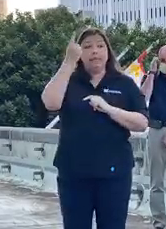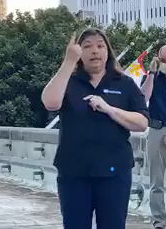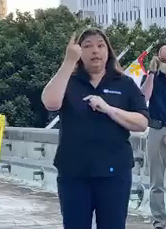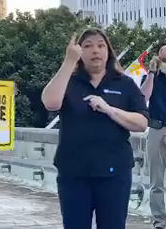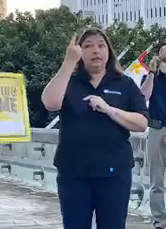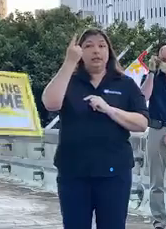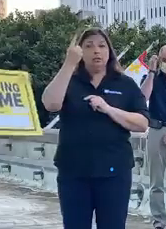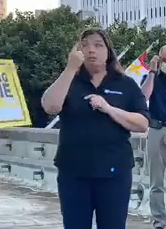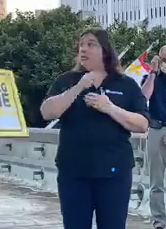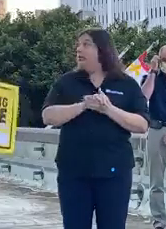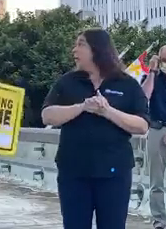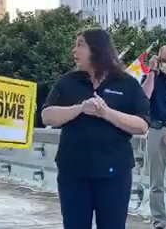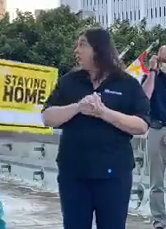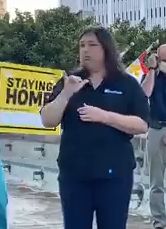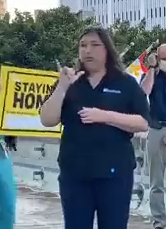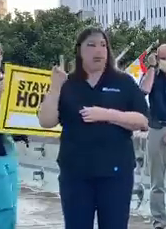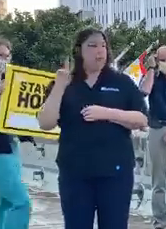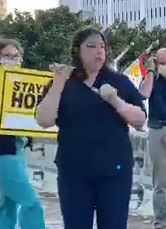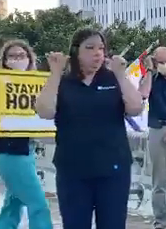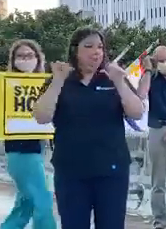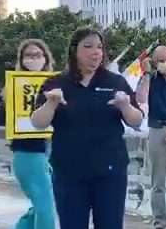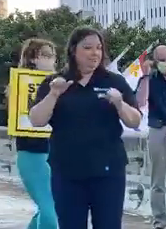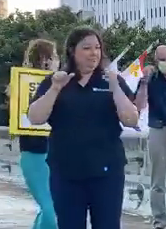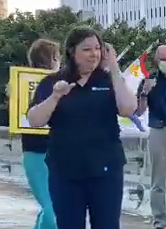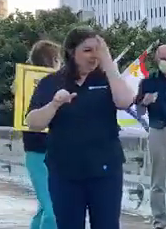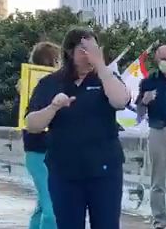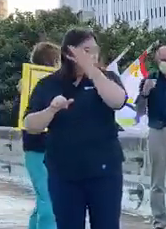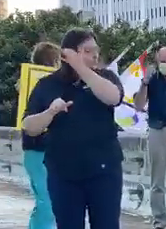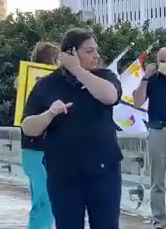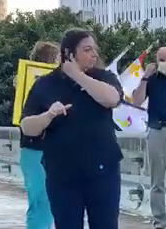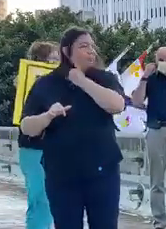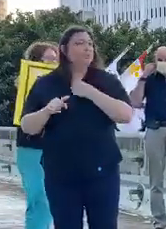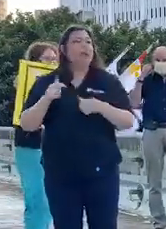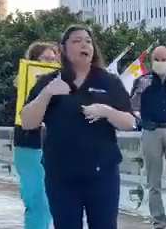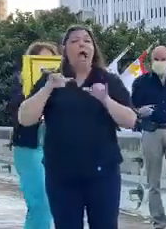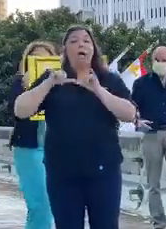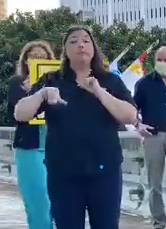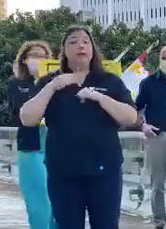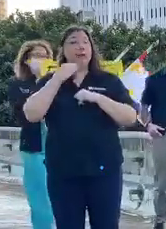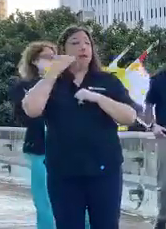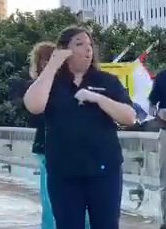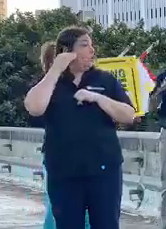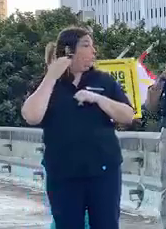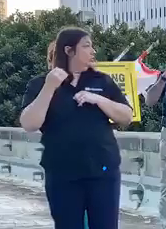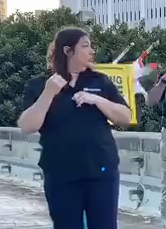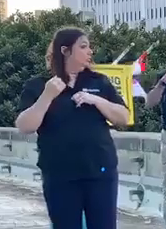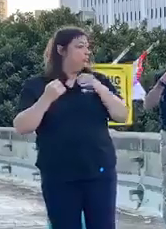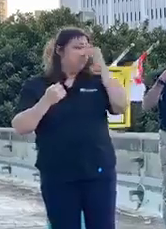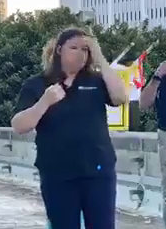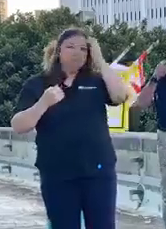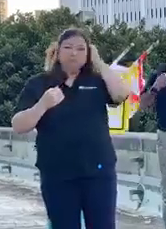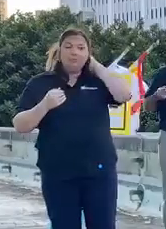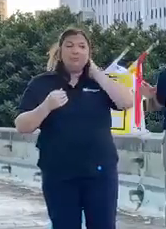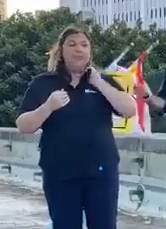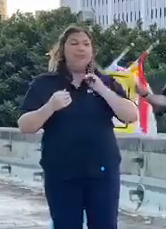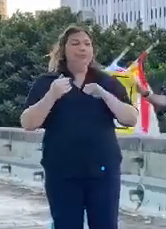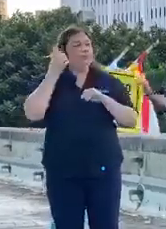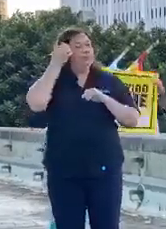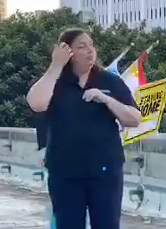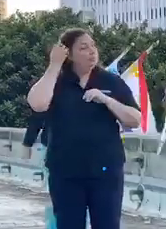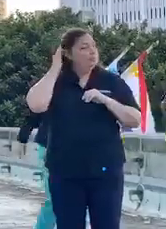understand, the yard sign. Okay. This is, I'm staying home. Want to do it? All right, let me go over